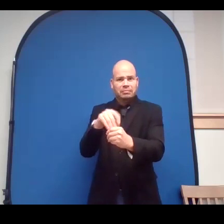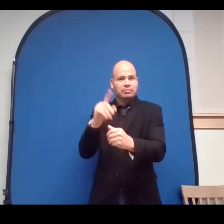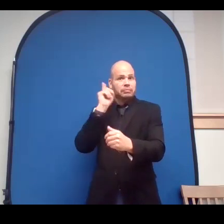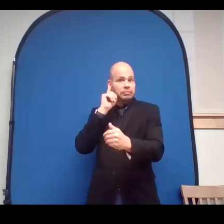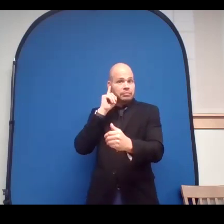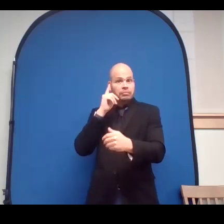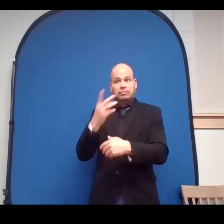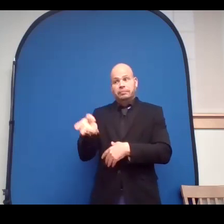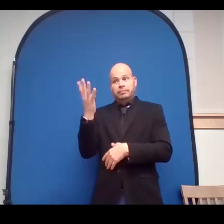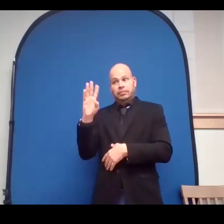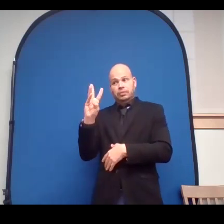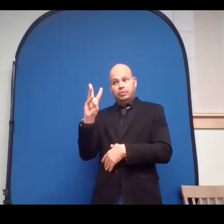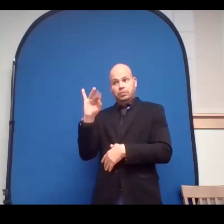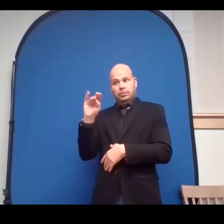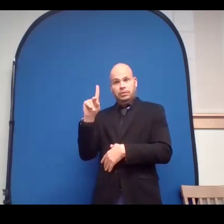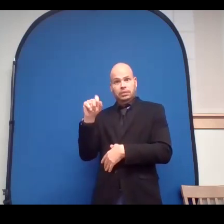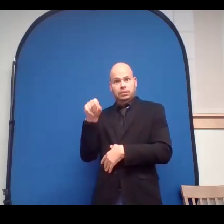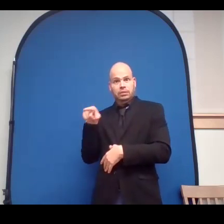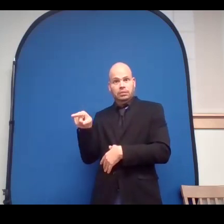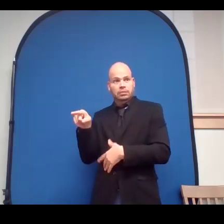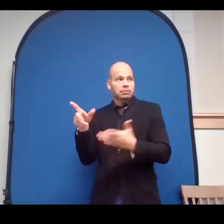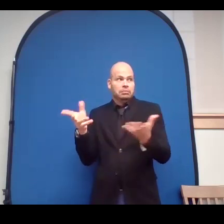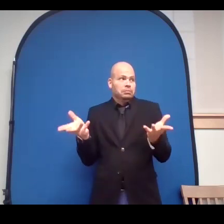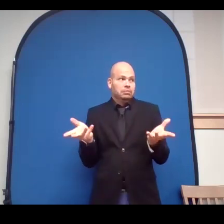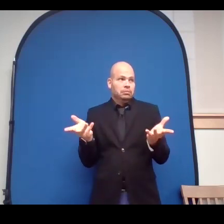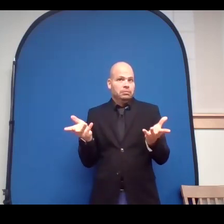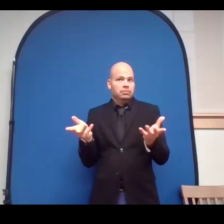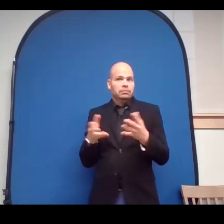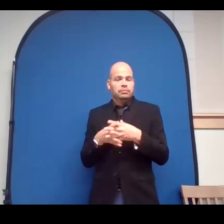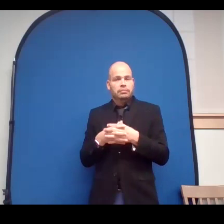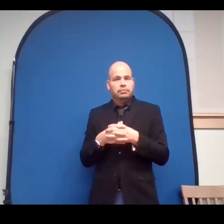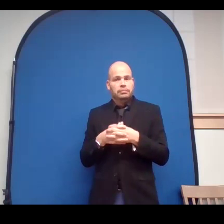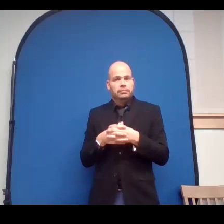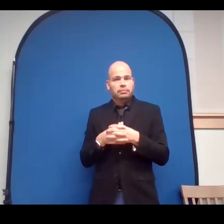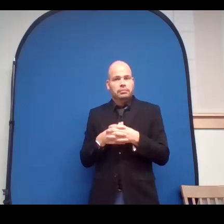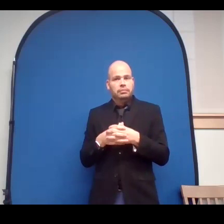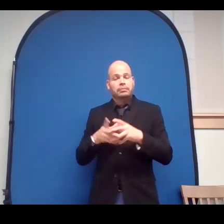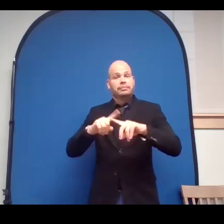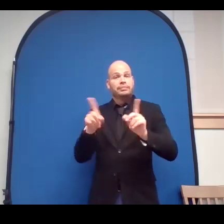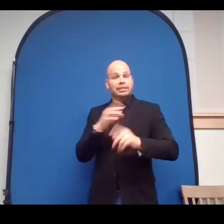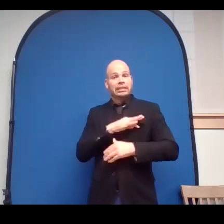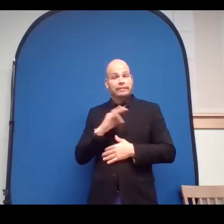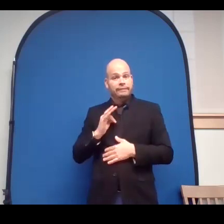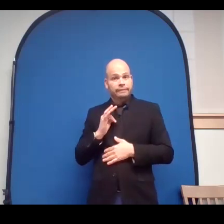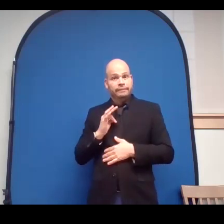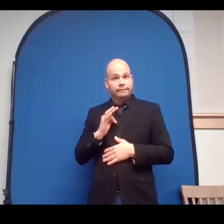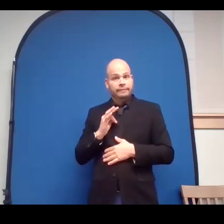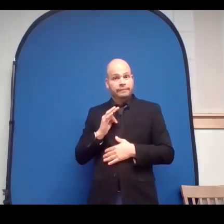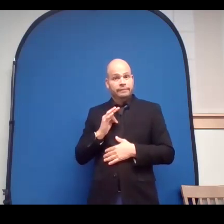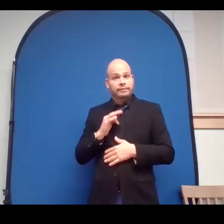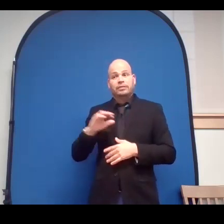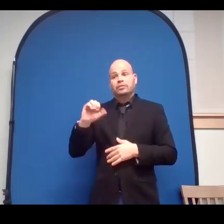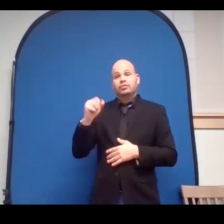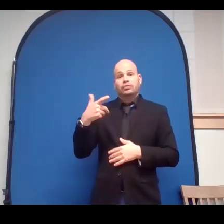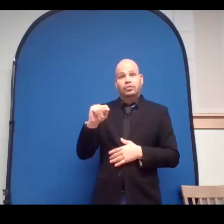what was occurring in Four Winds came from Staff Sergeant Hodgson, who Sergeant Card was able to contact from